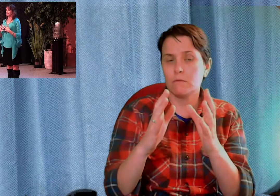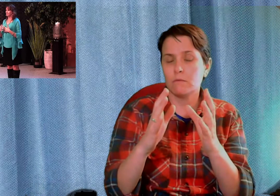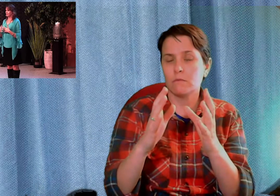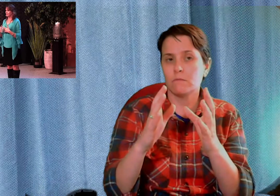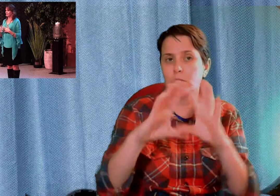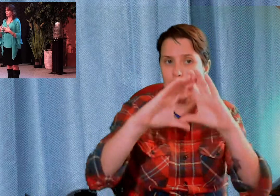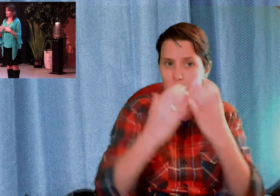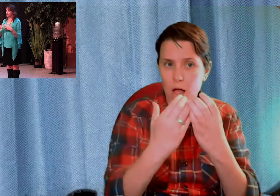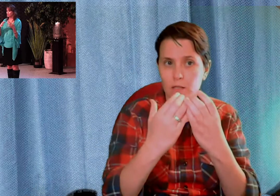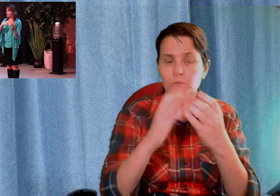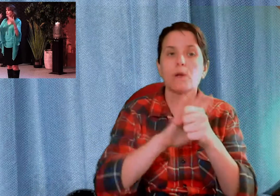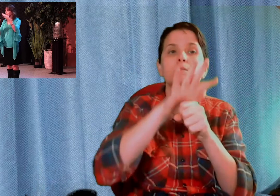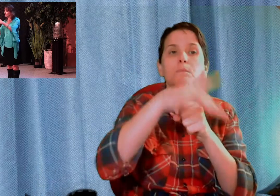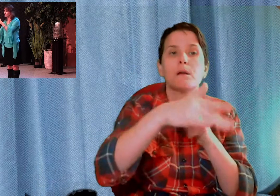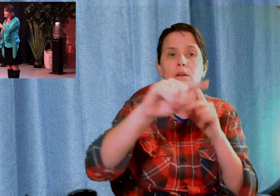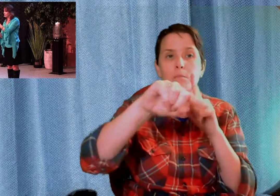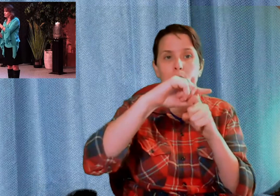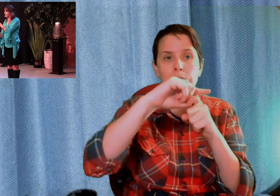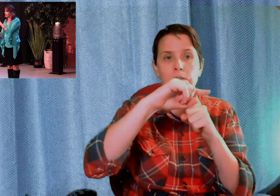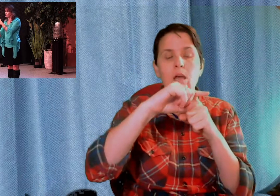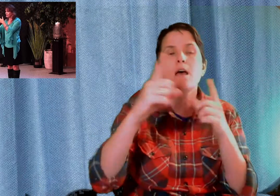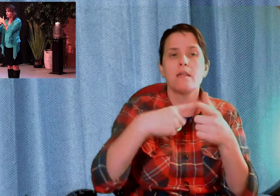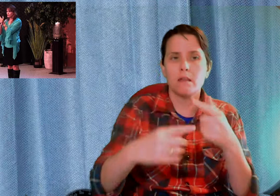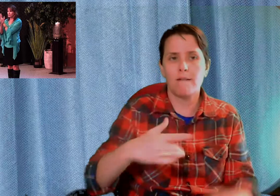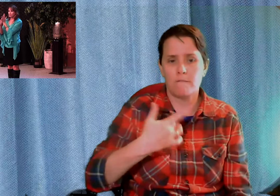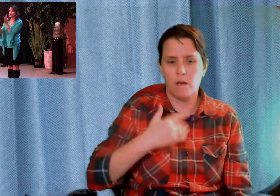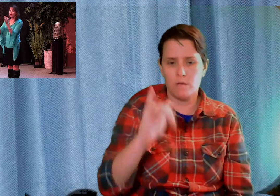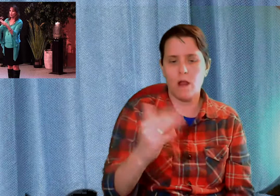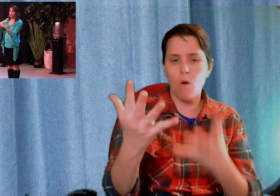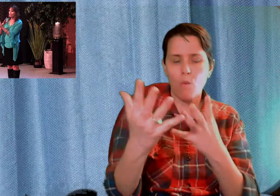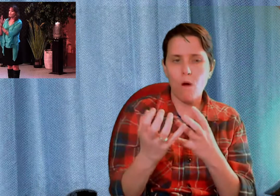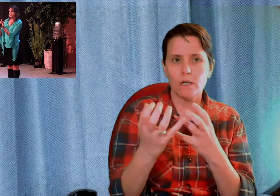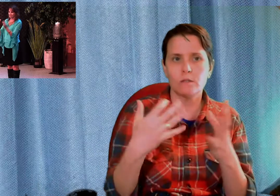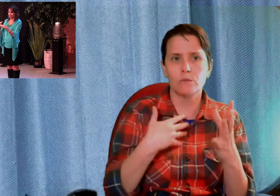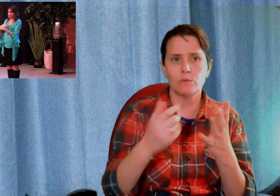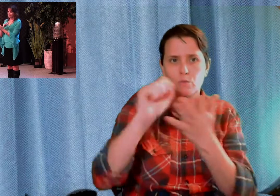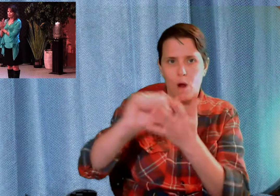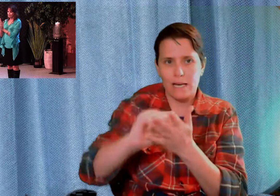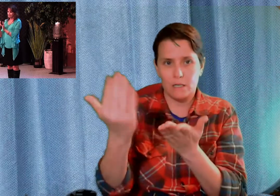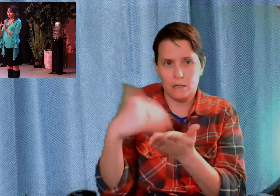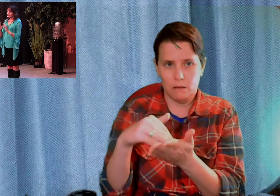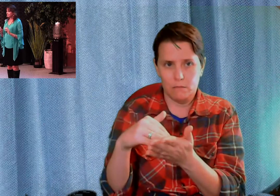reigniting of my desire to write a book. So that sort of immediately followed. See how these things are all woven together?